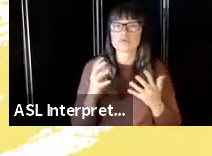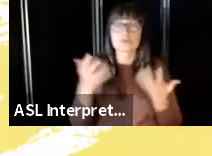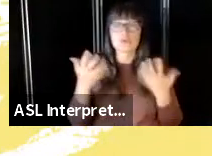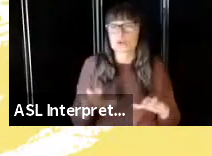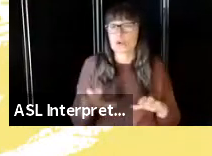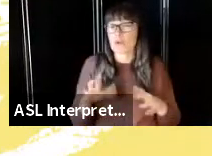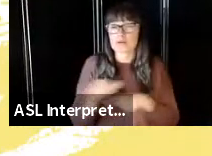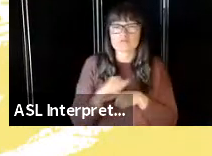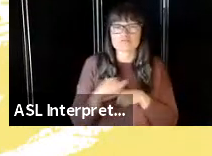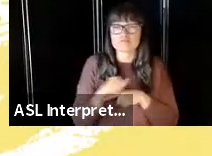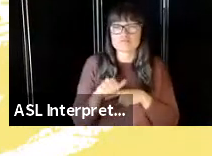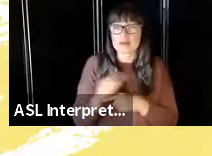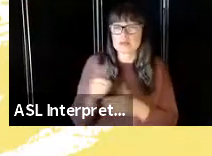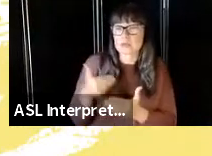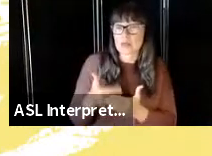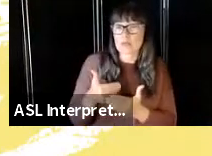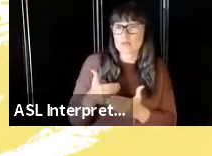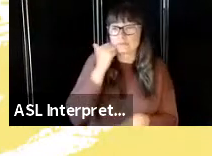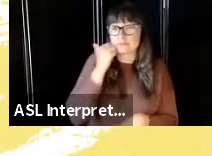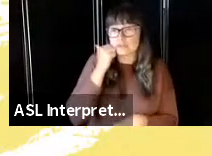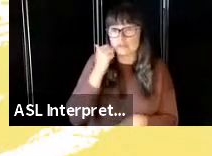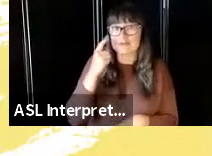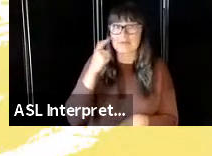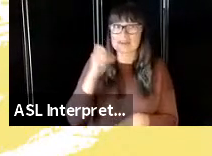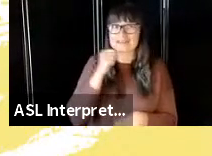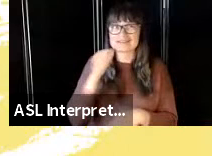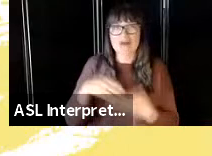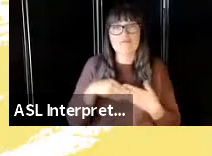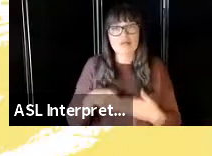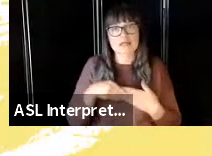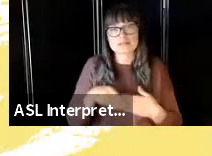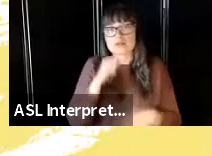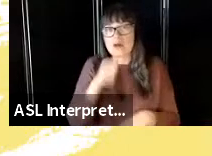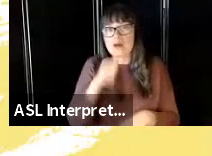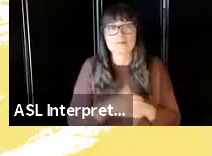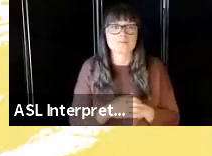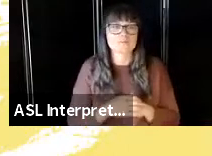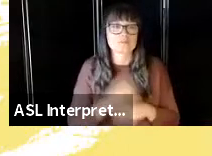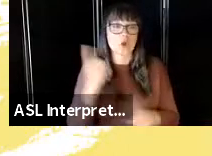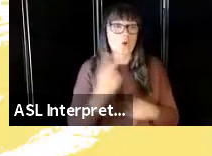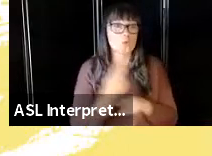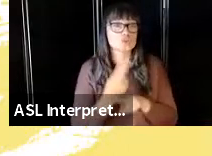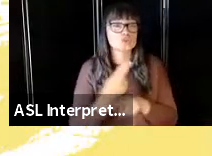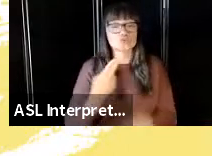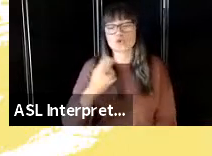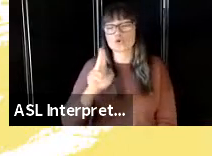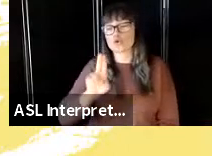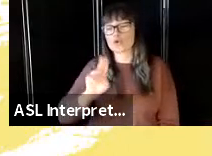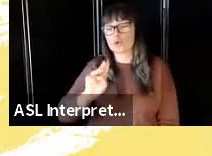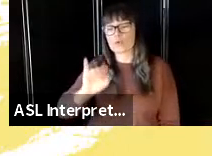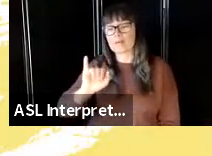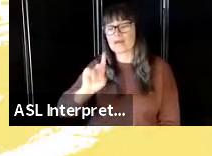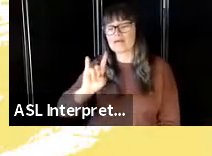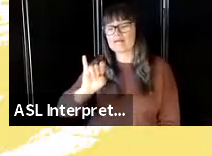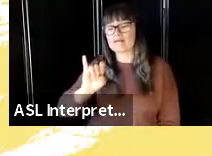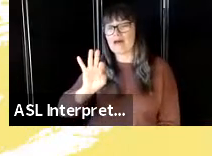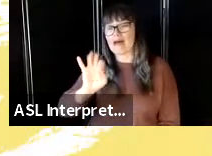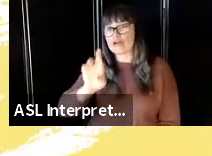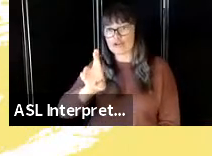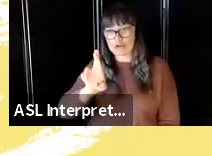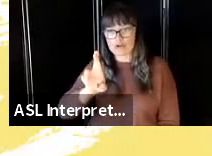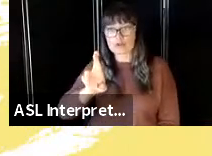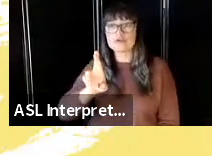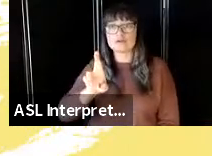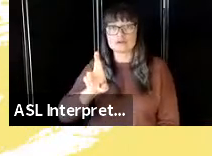because things don't feel as flexible. I always sleep with a humidifier. I carry it wherever I go to